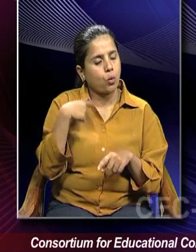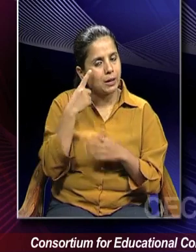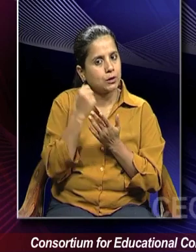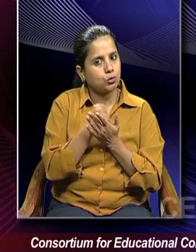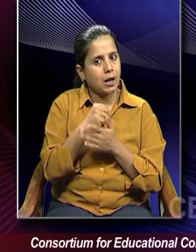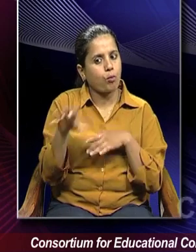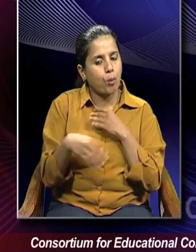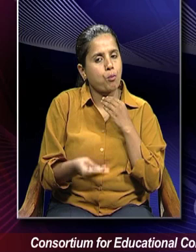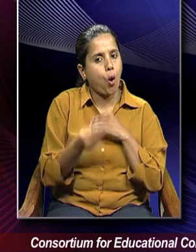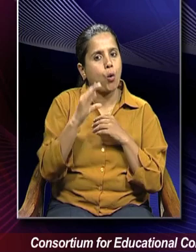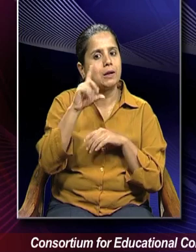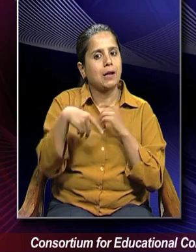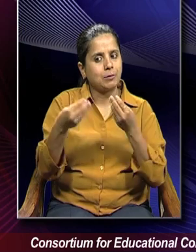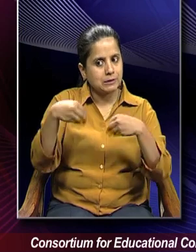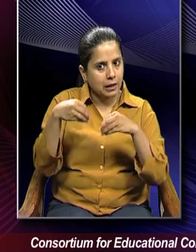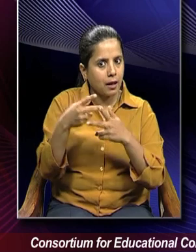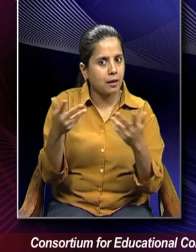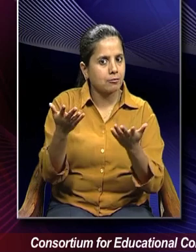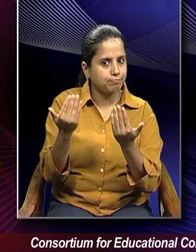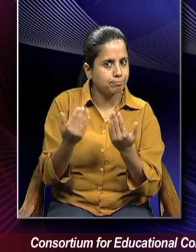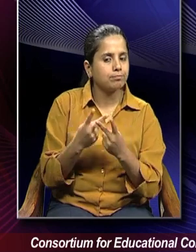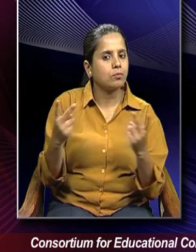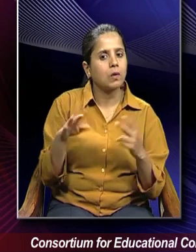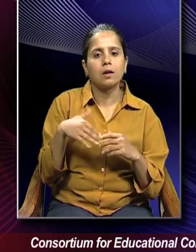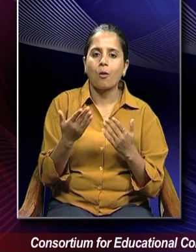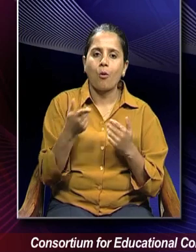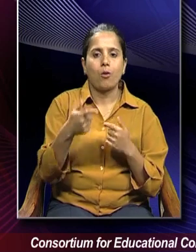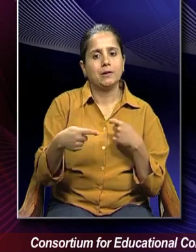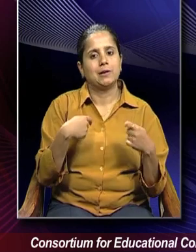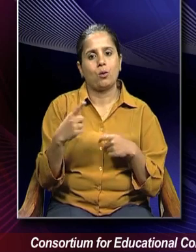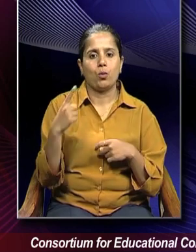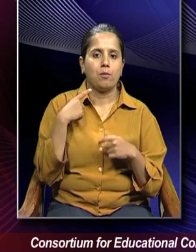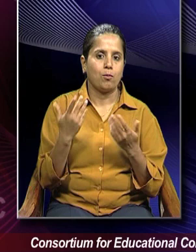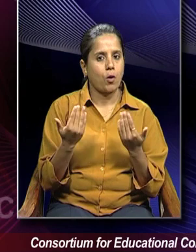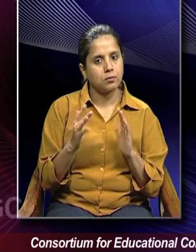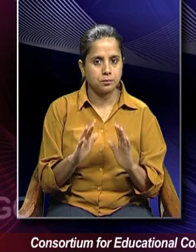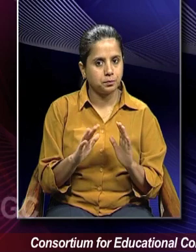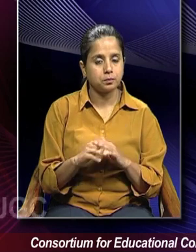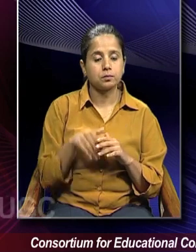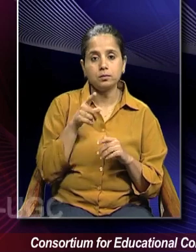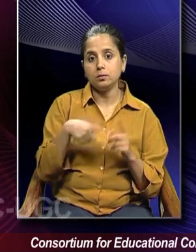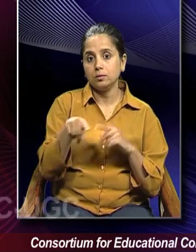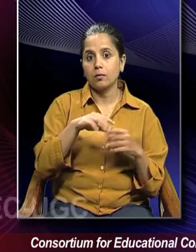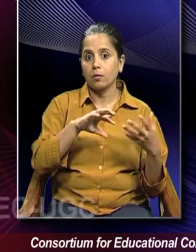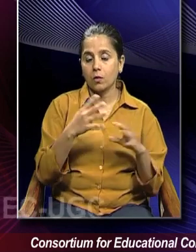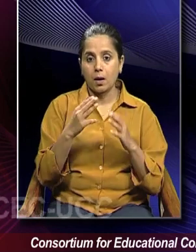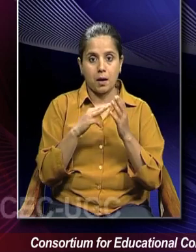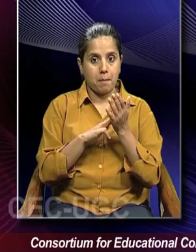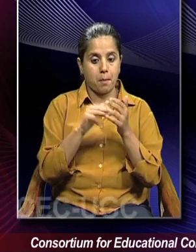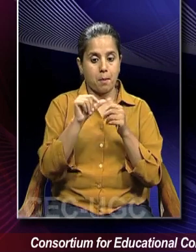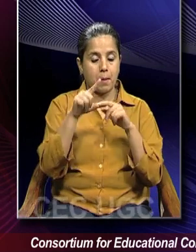to add more and more customers to your market share, then only you can become a market leader. So, information on metric